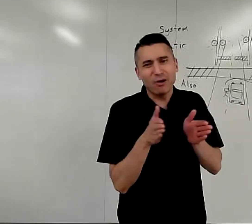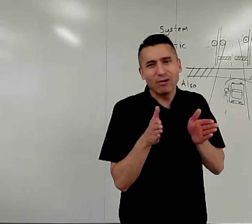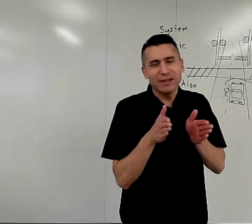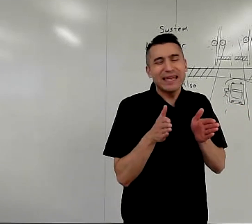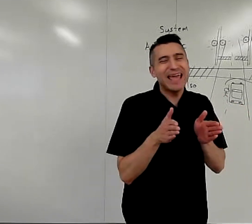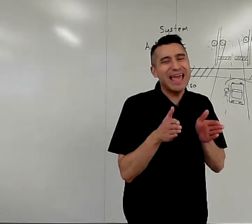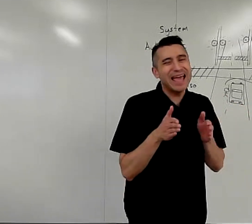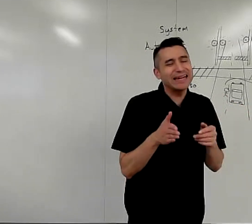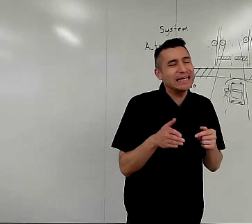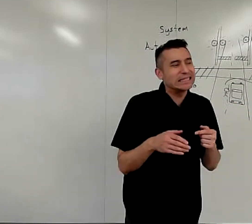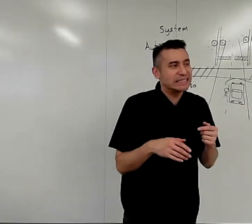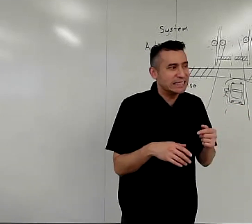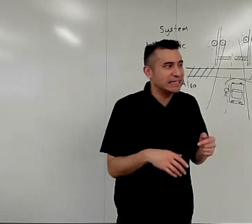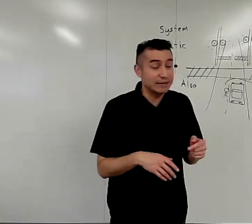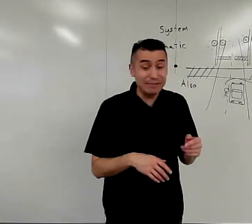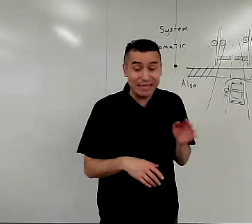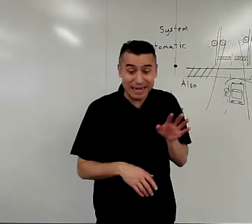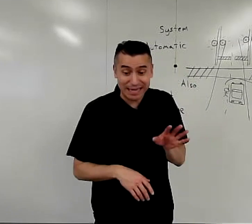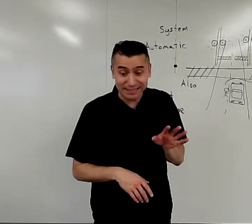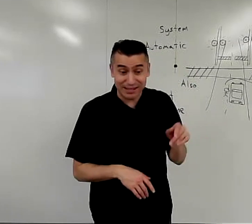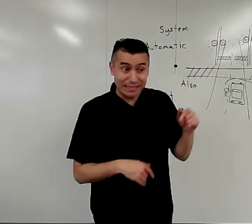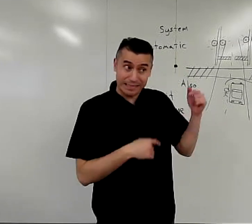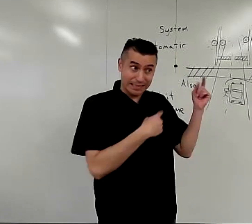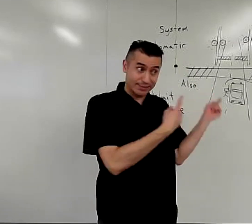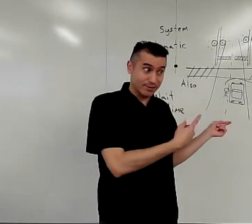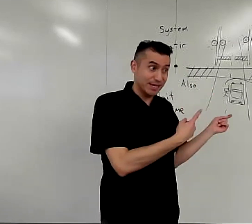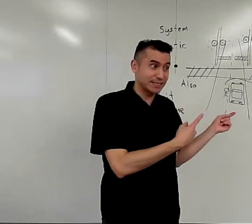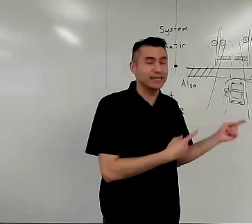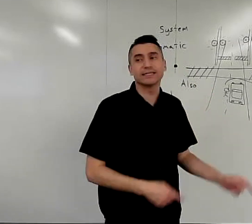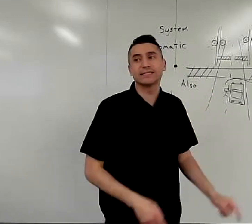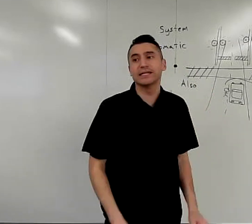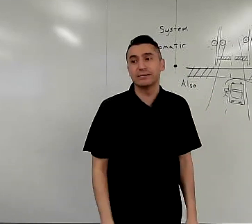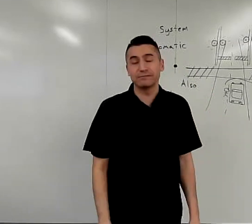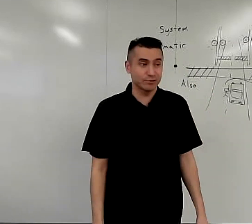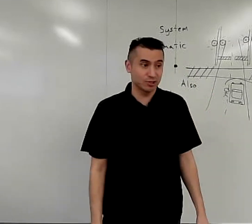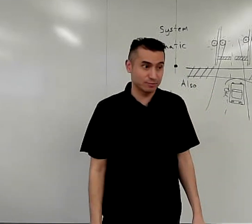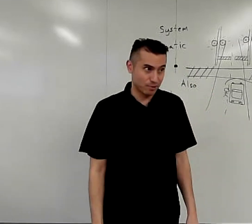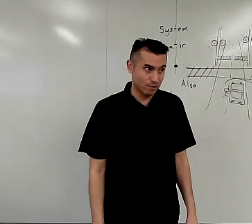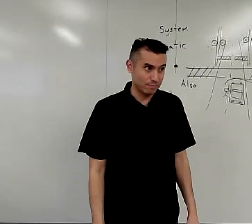Small. And it's a synonym in ASL. In this context, it's a synonym for small.